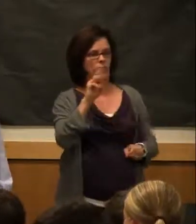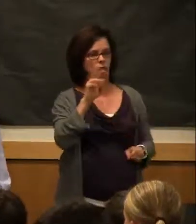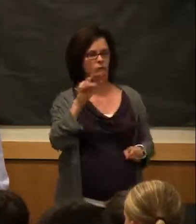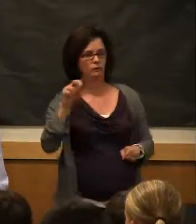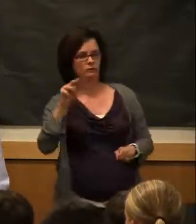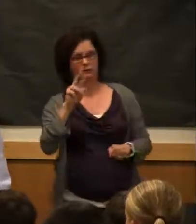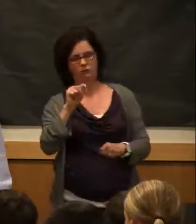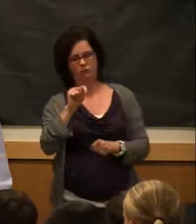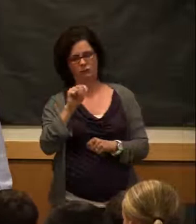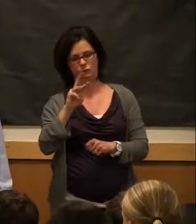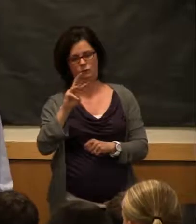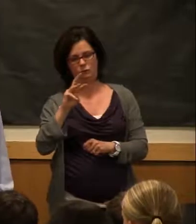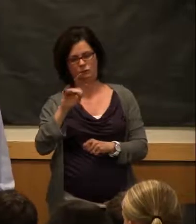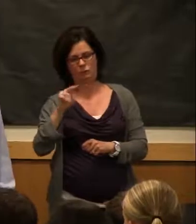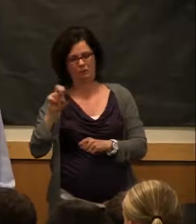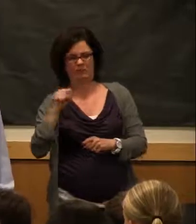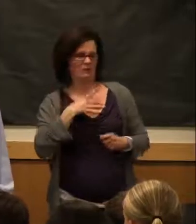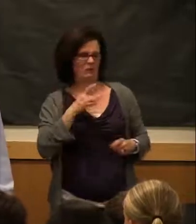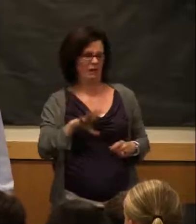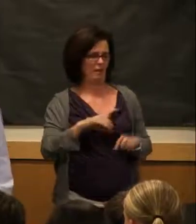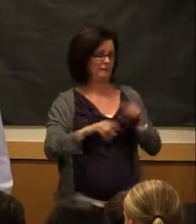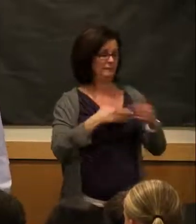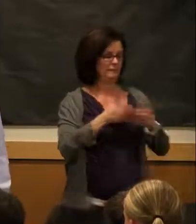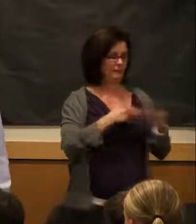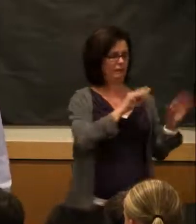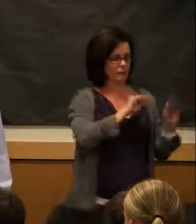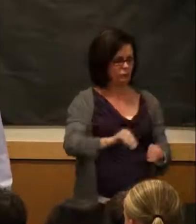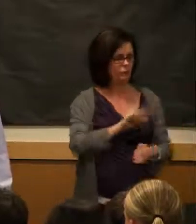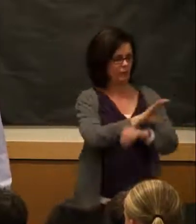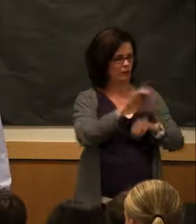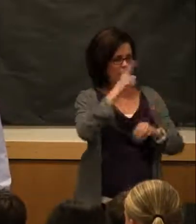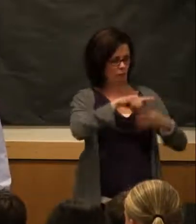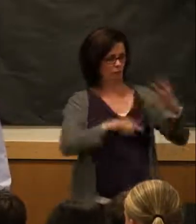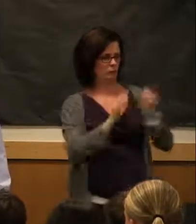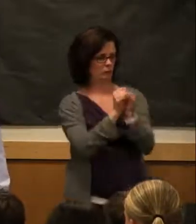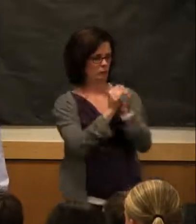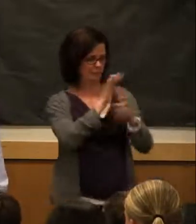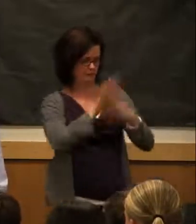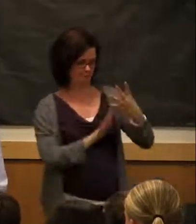came to the center. I started to get belief back in myself.